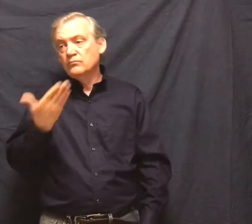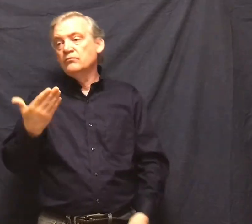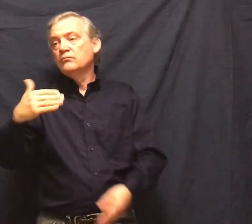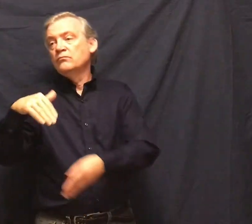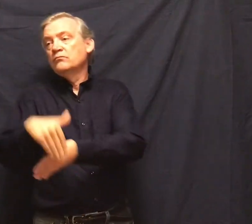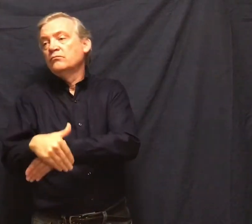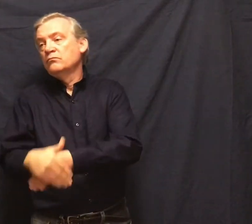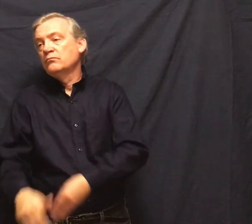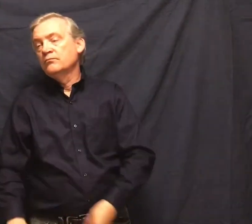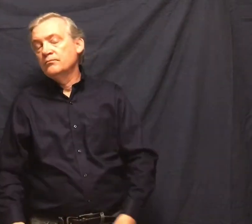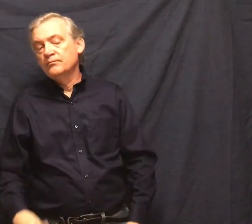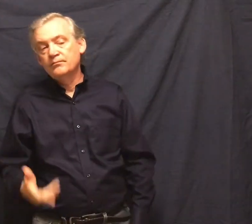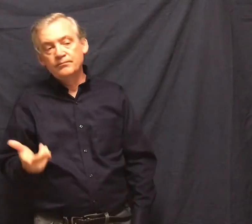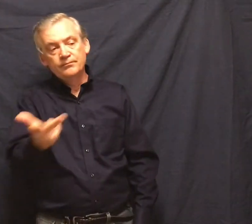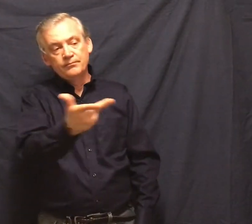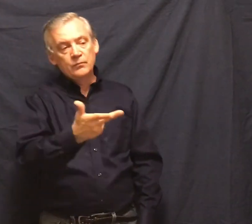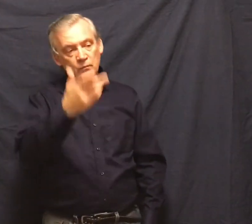The three men went out of the door.